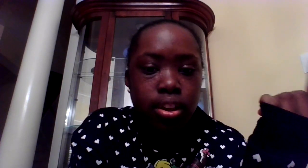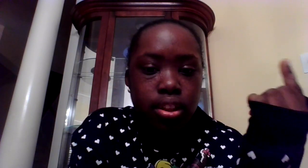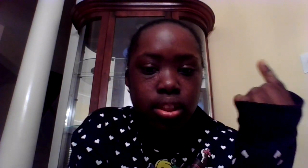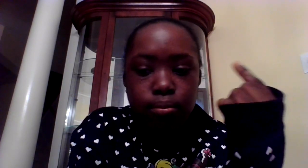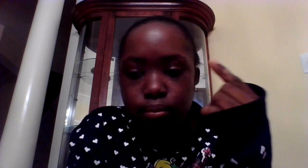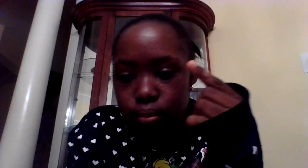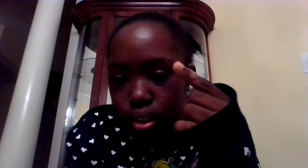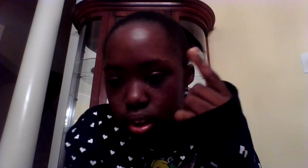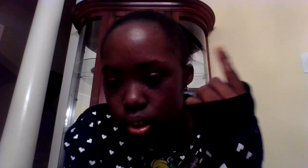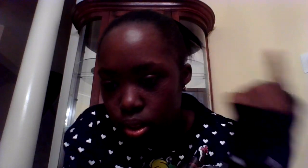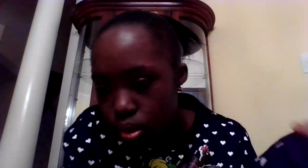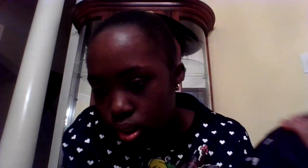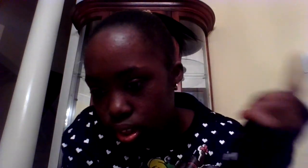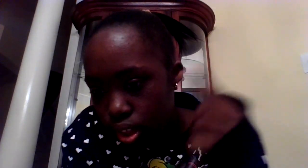breakfast, so it's